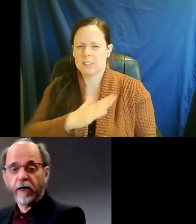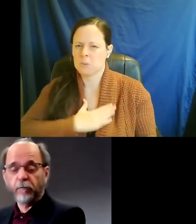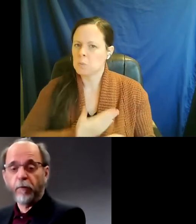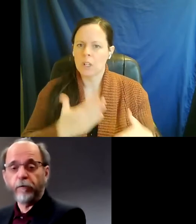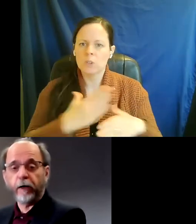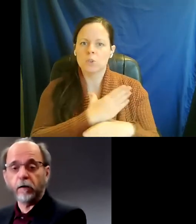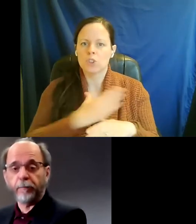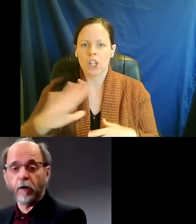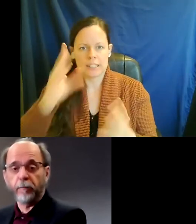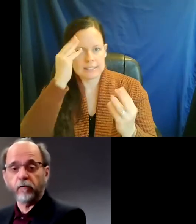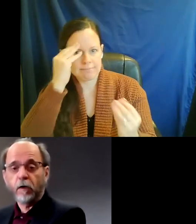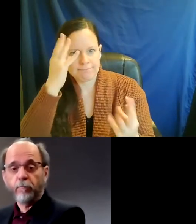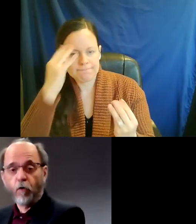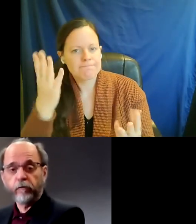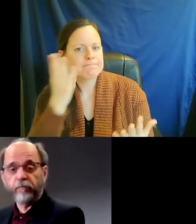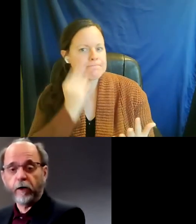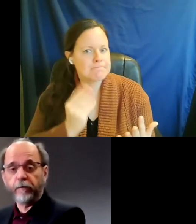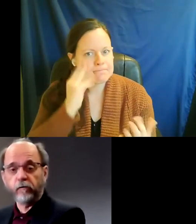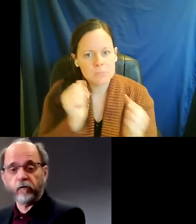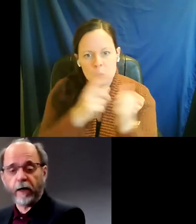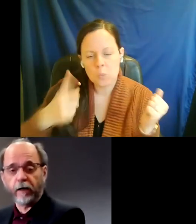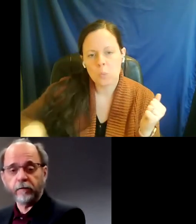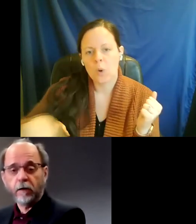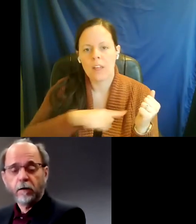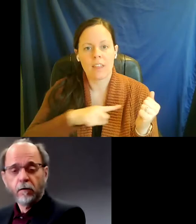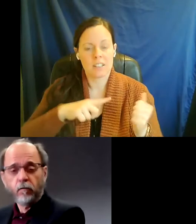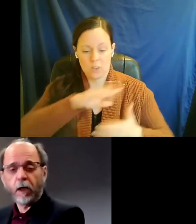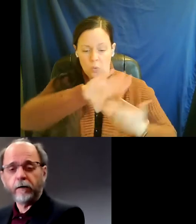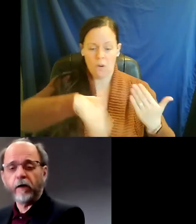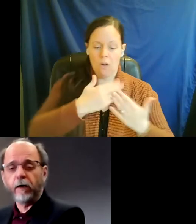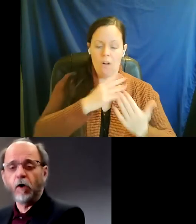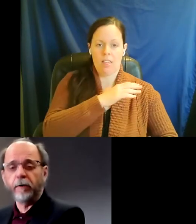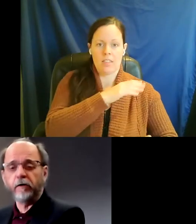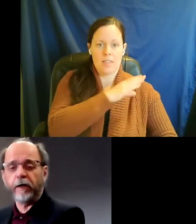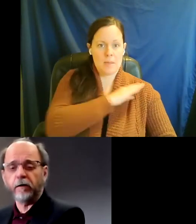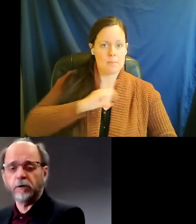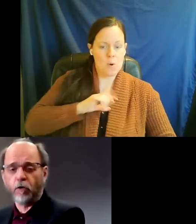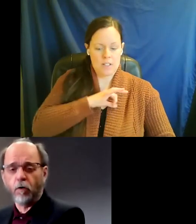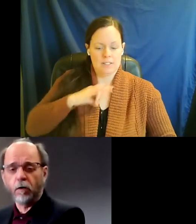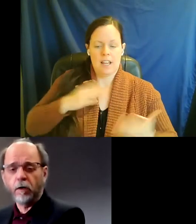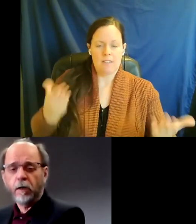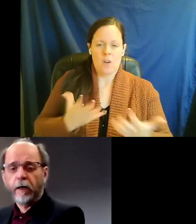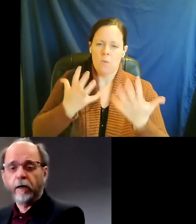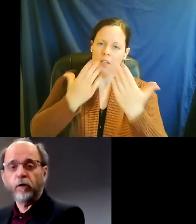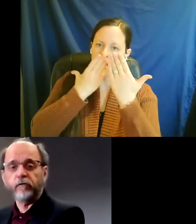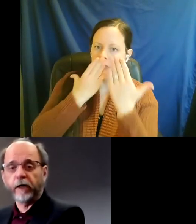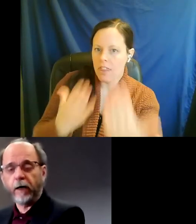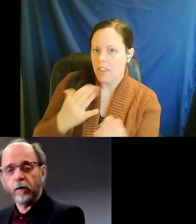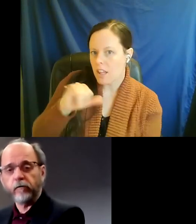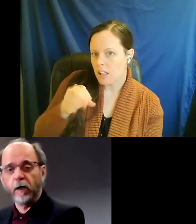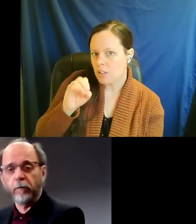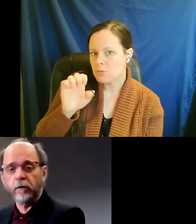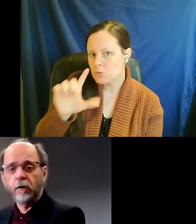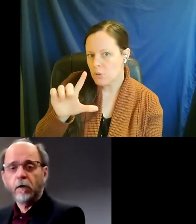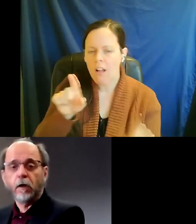On behalf of both our health departments, boards of health, and staff, we'd like to take a moment to thank Joel, as well as the